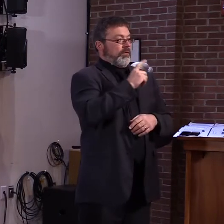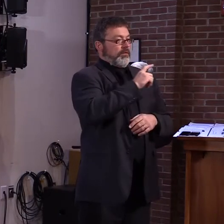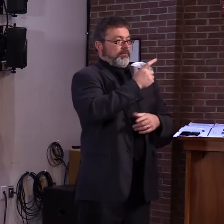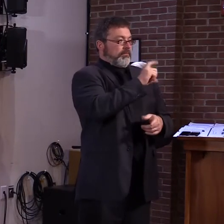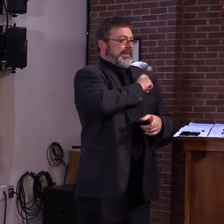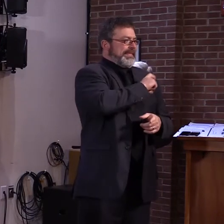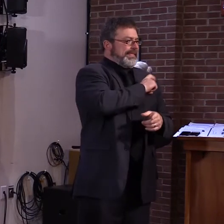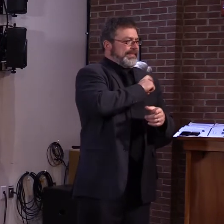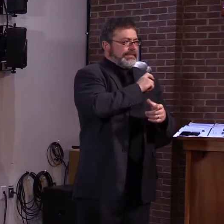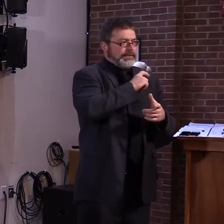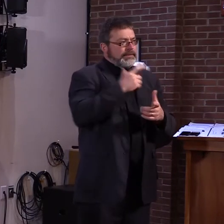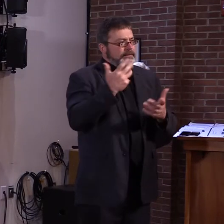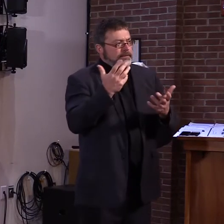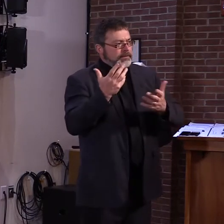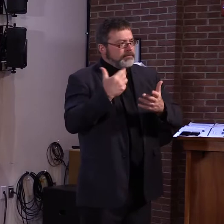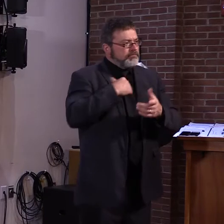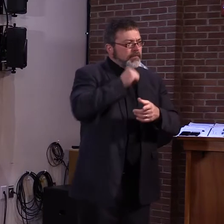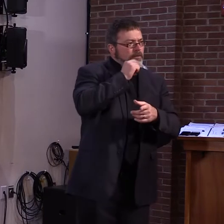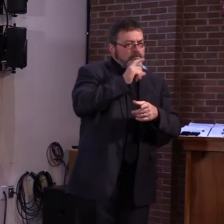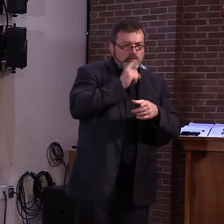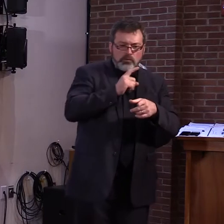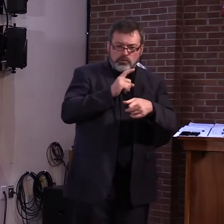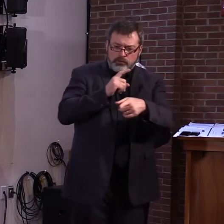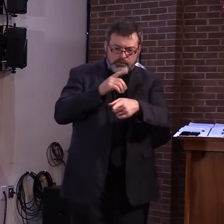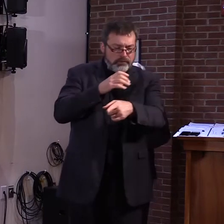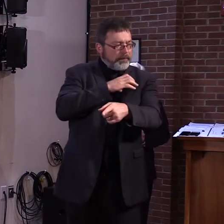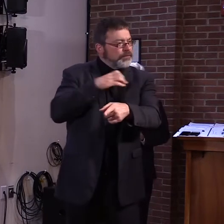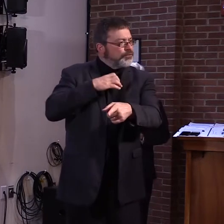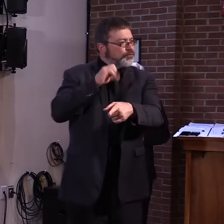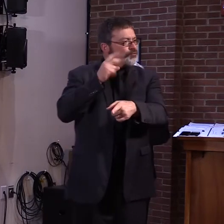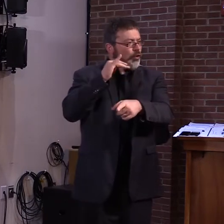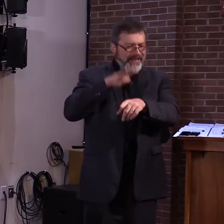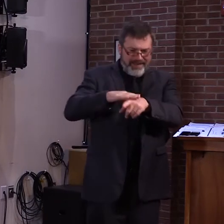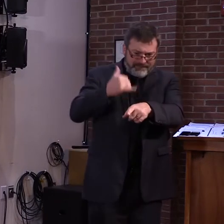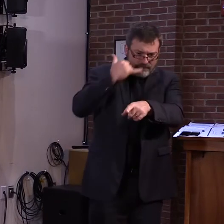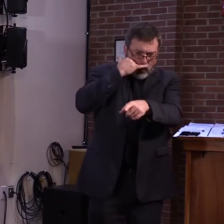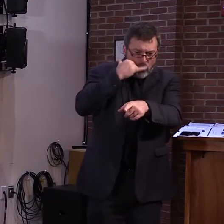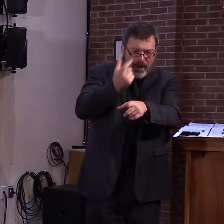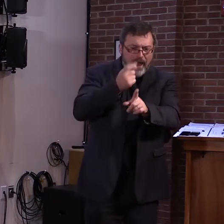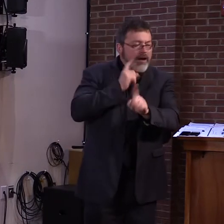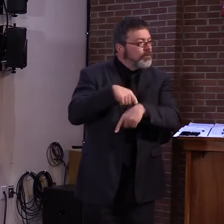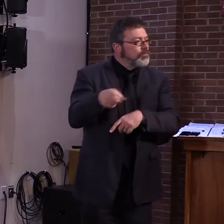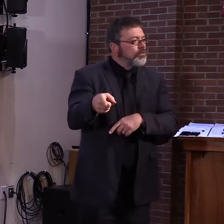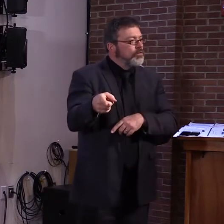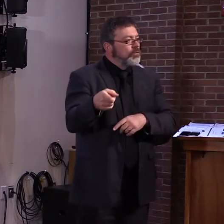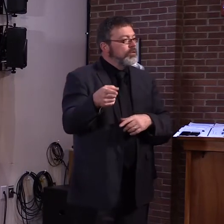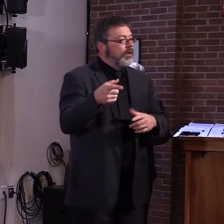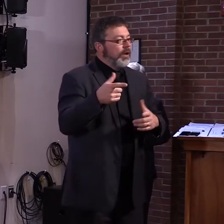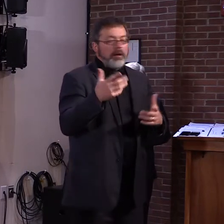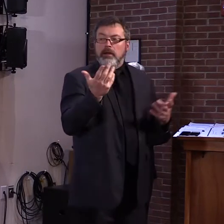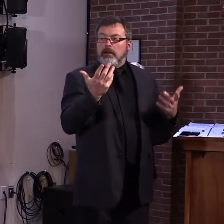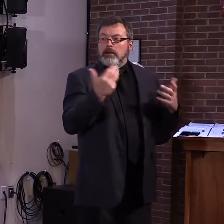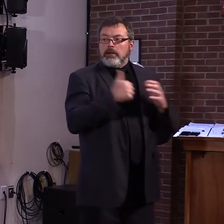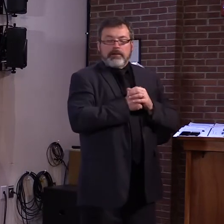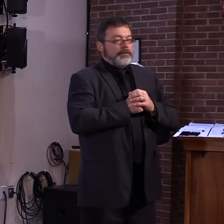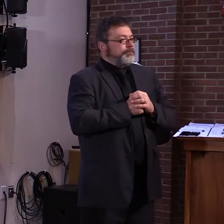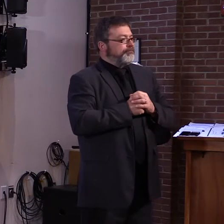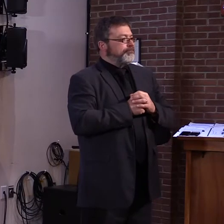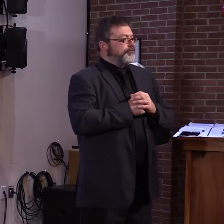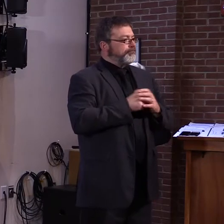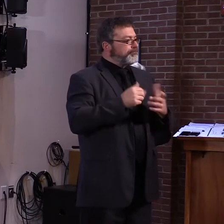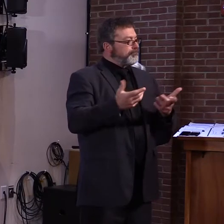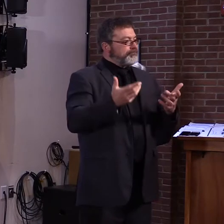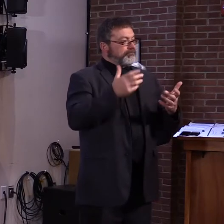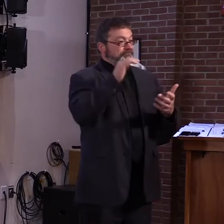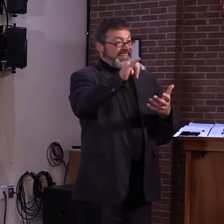if you have anything to offer from a law enforcement perspective, but again, this has only been a few days in passing,